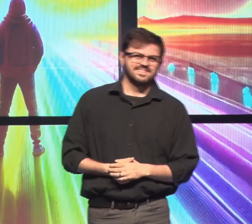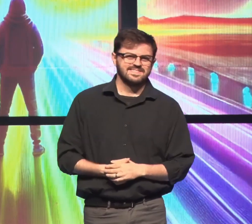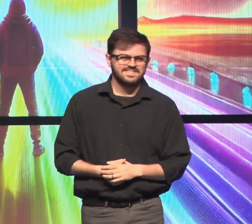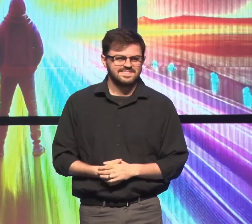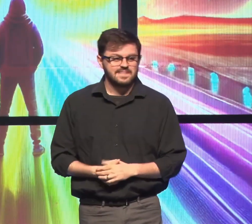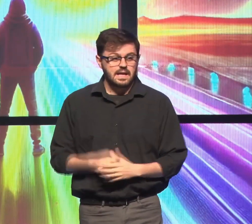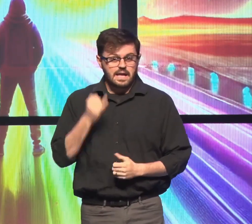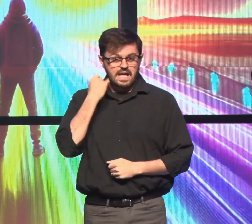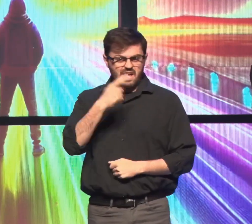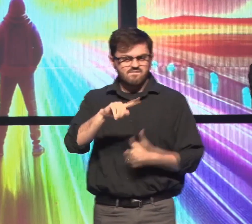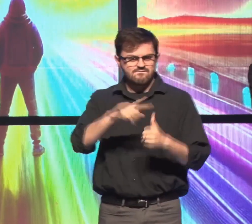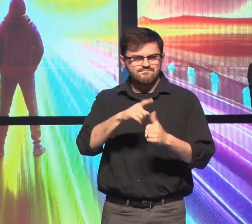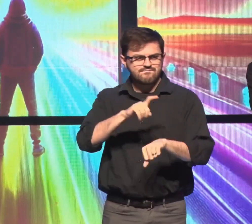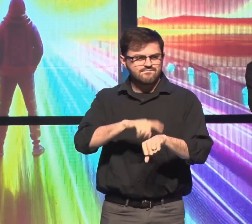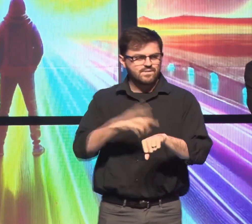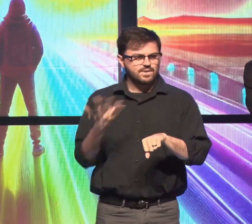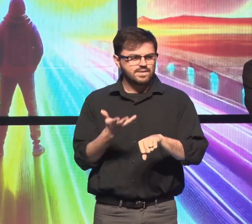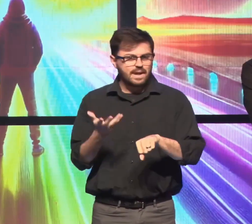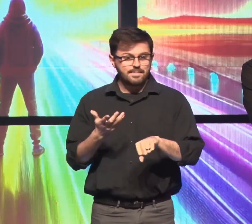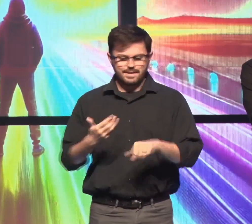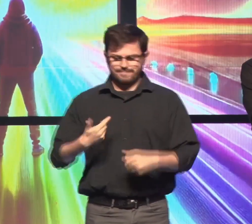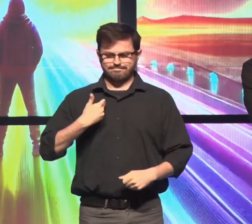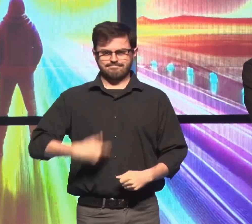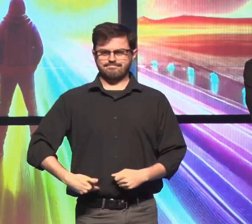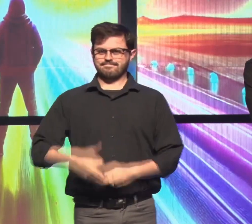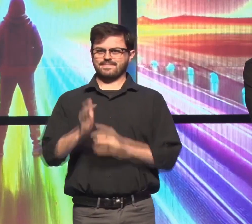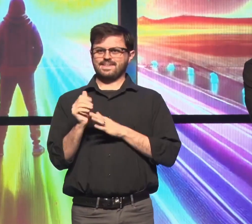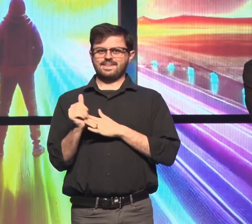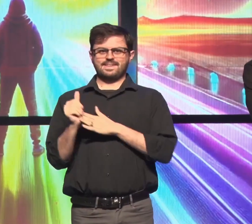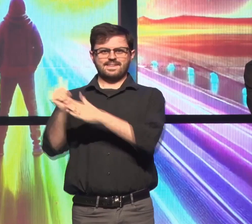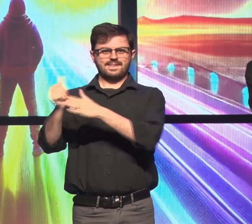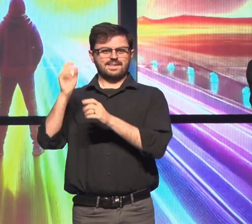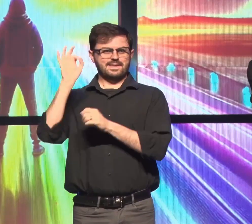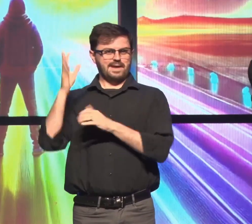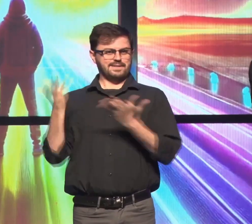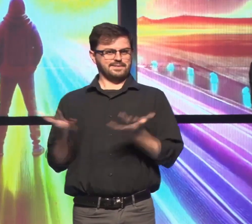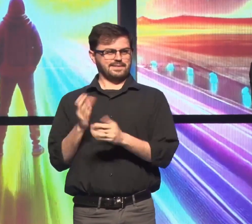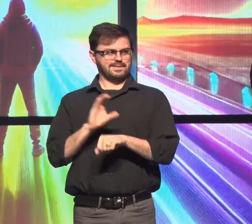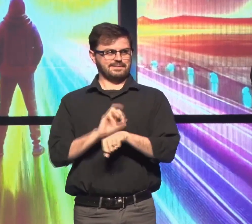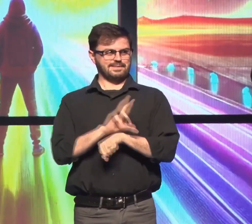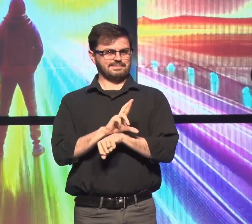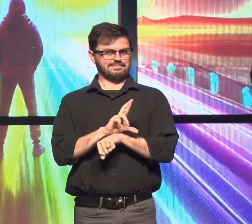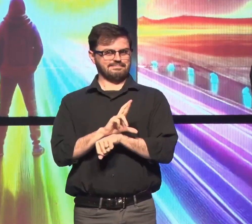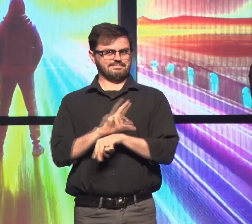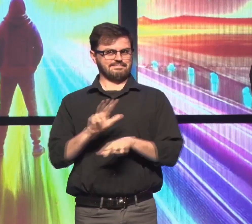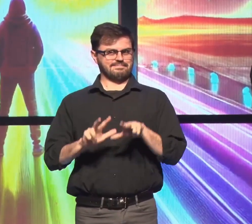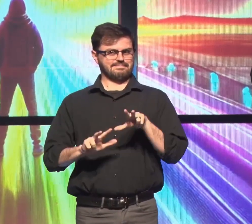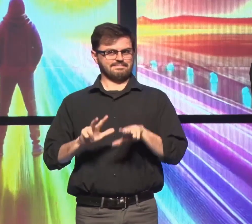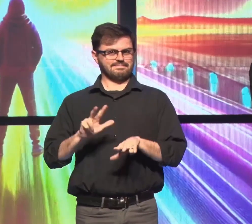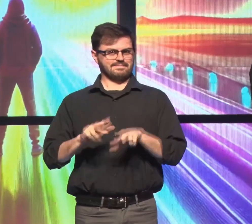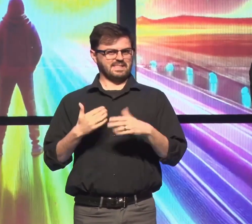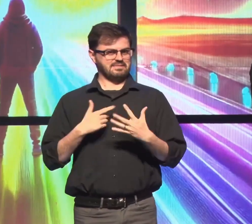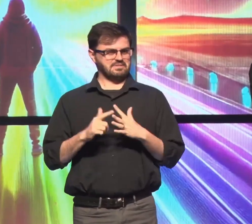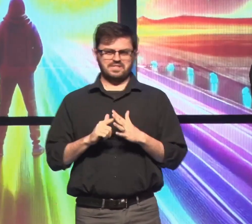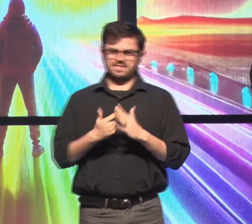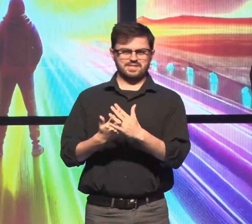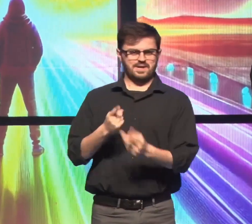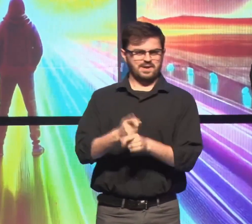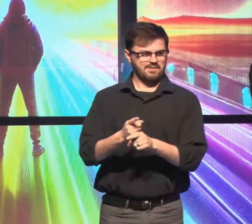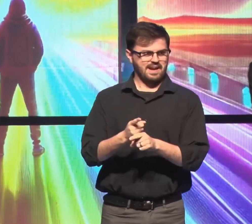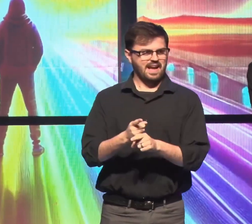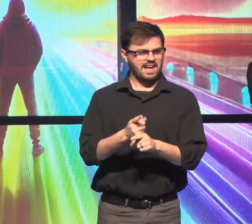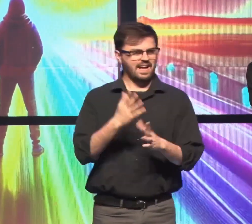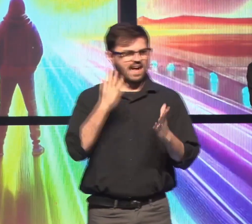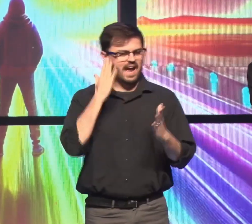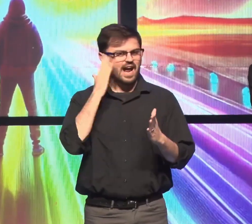If you're a guest today, I'm the lead pastor here at Crossroads. Let's just get this started off right. I will disappoint